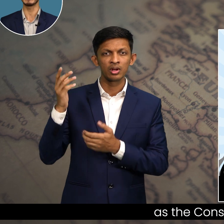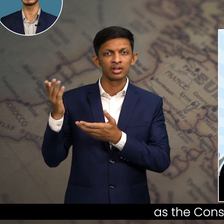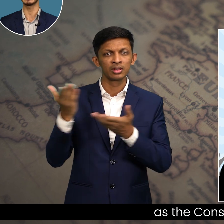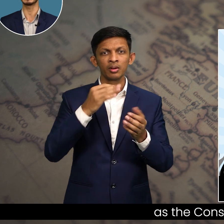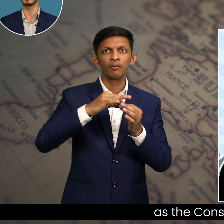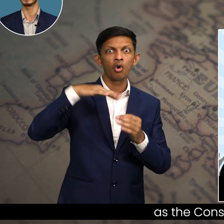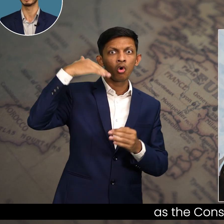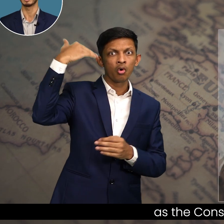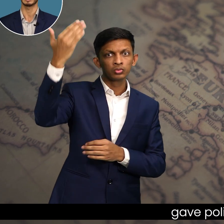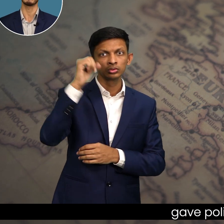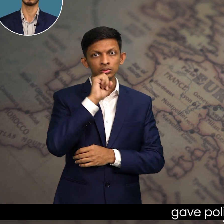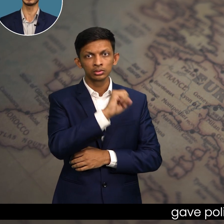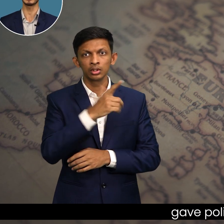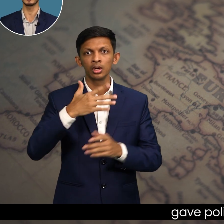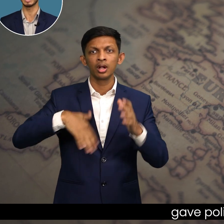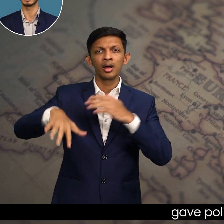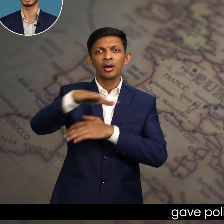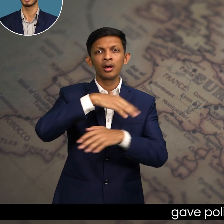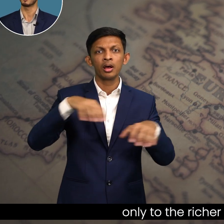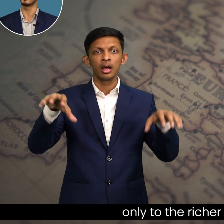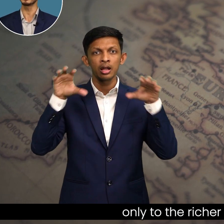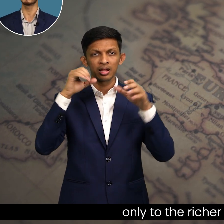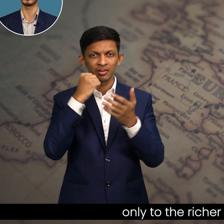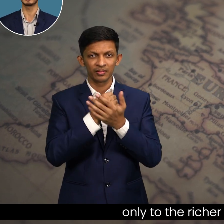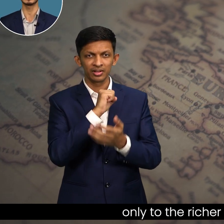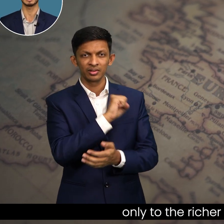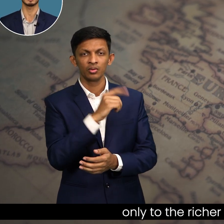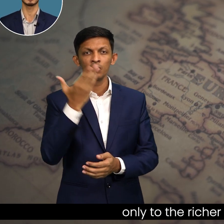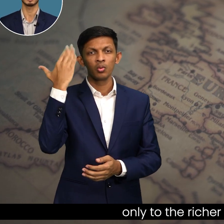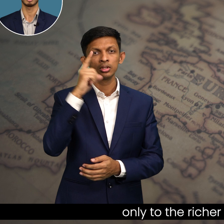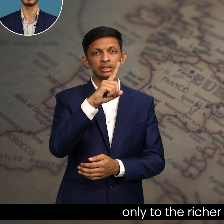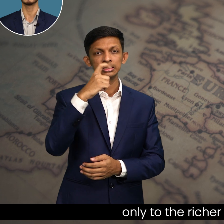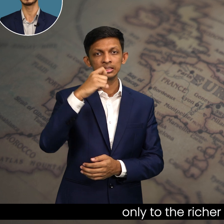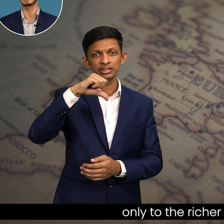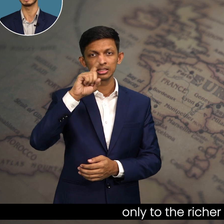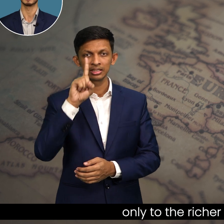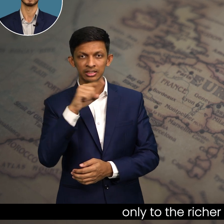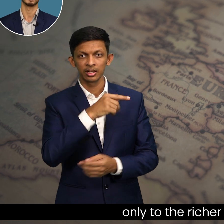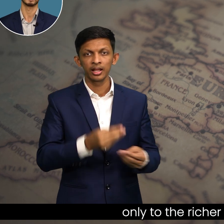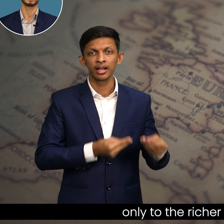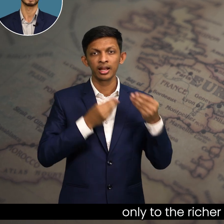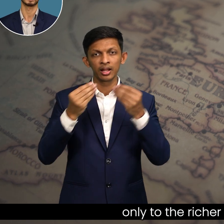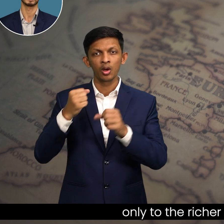of 1791 gave political rights only to the richer sections of society.